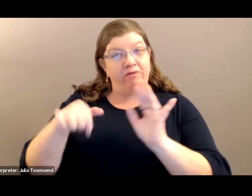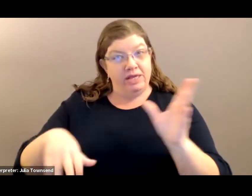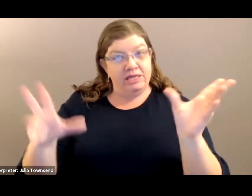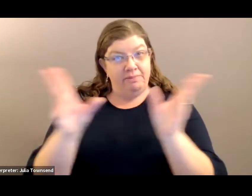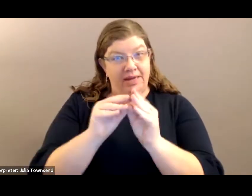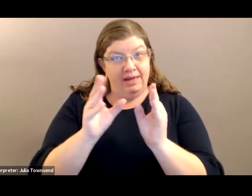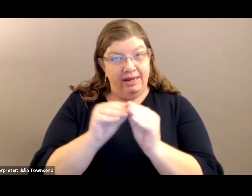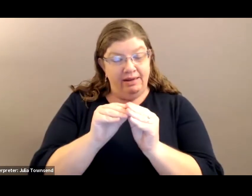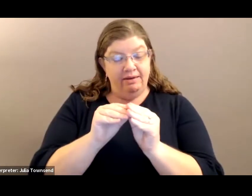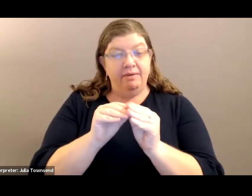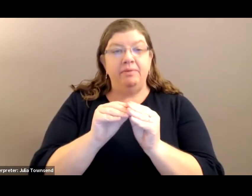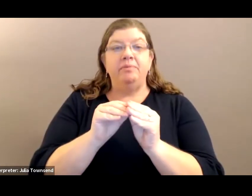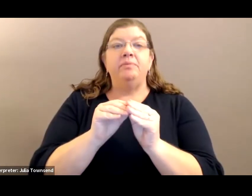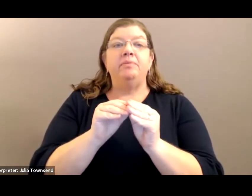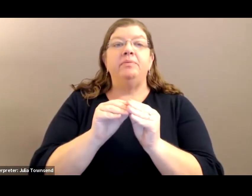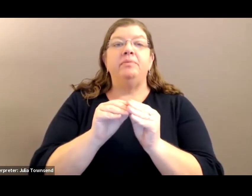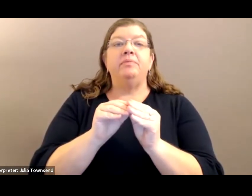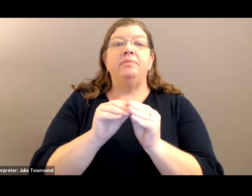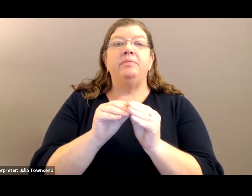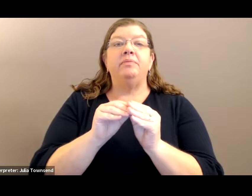meeting.